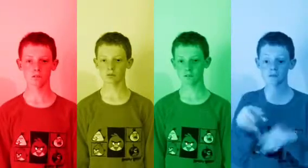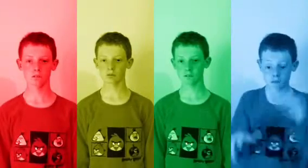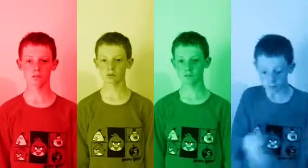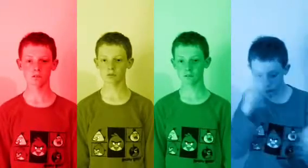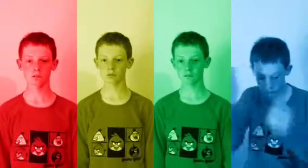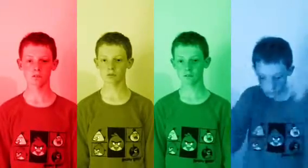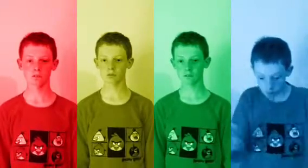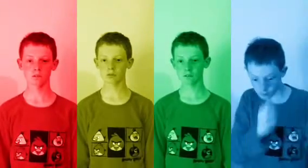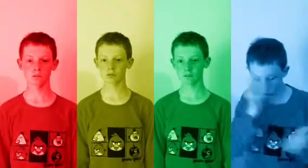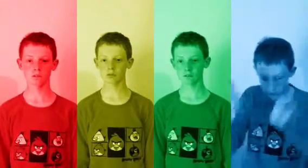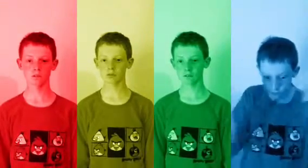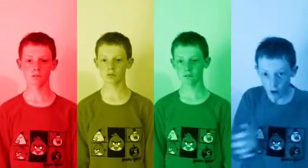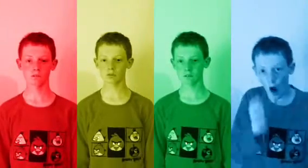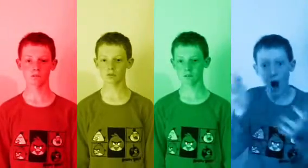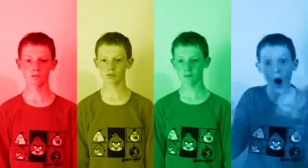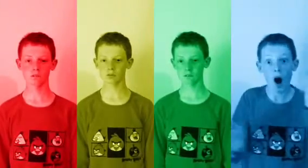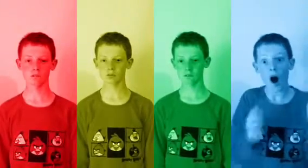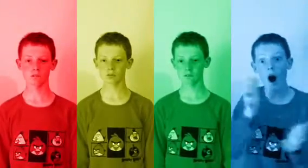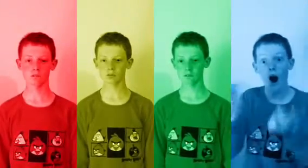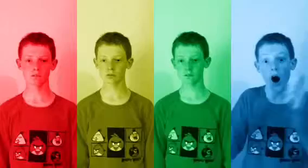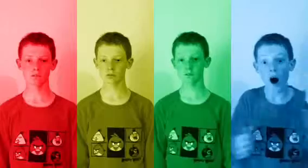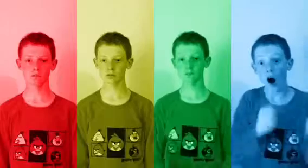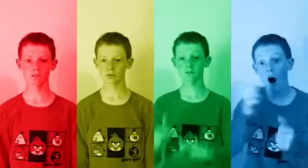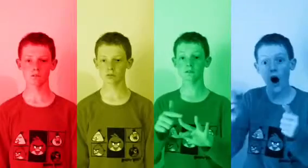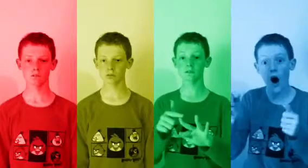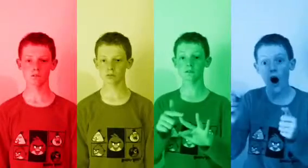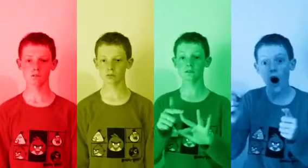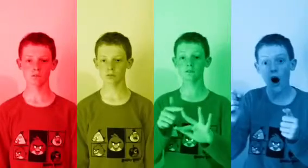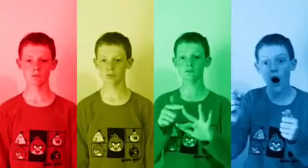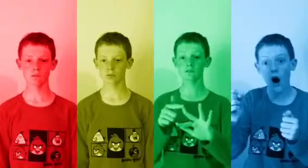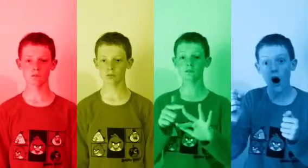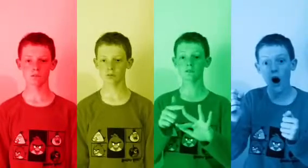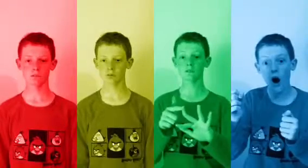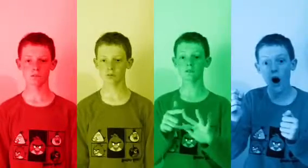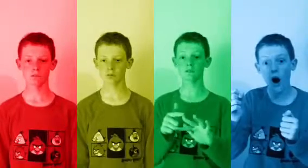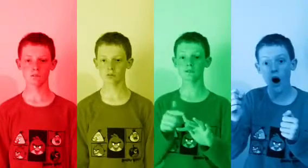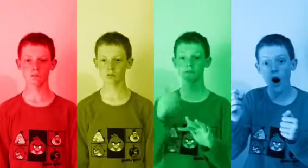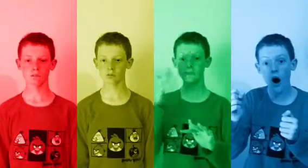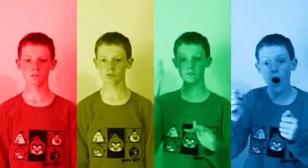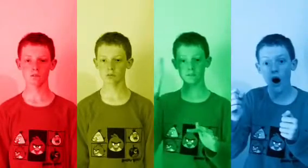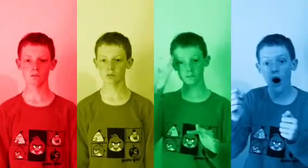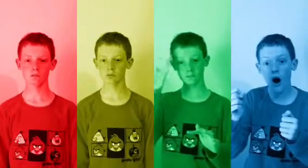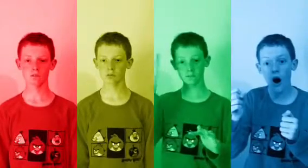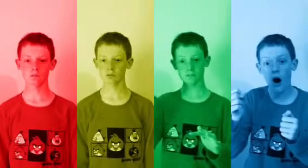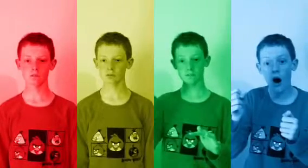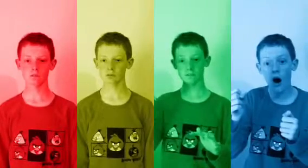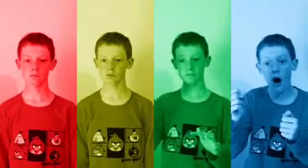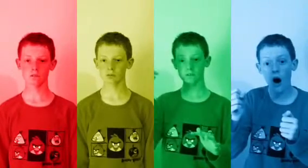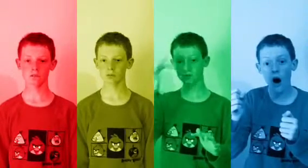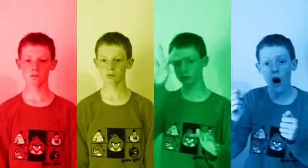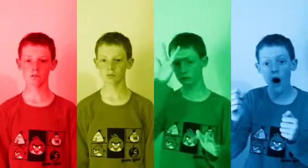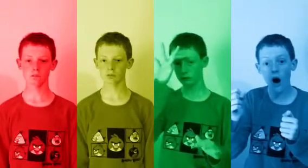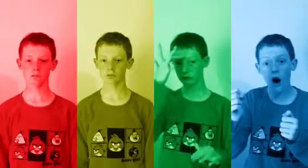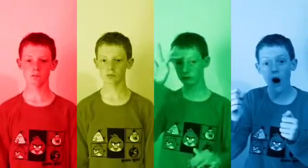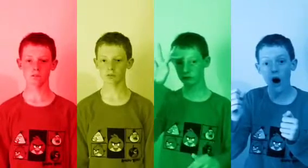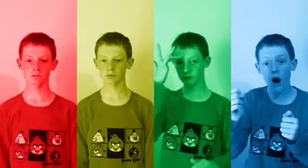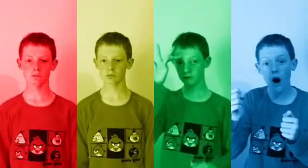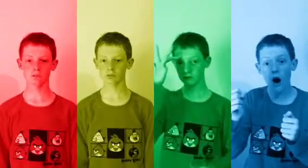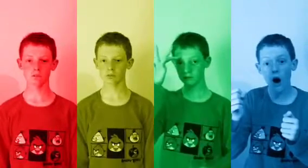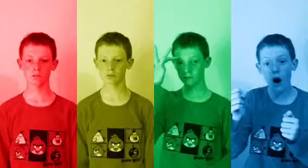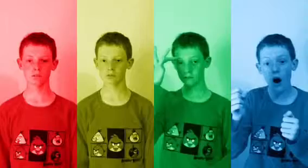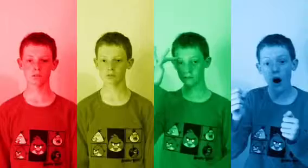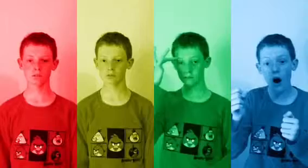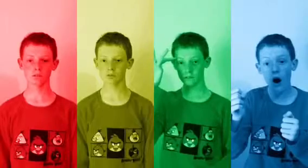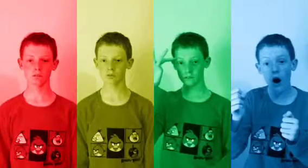saw an octopus, O-U, went, I don't know, I've got